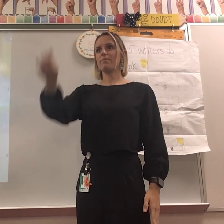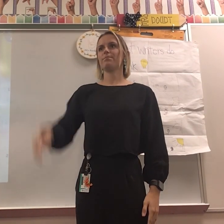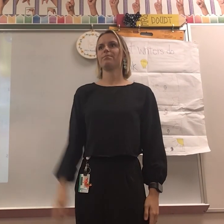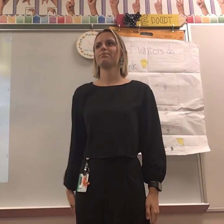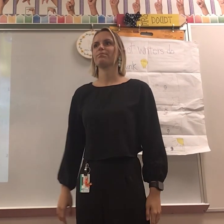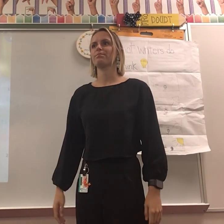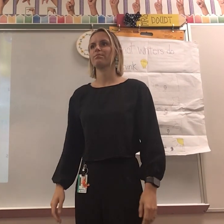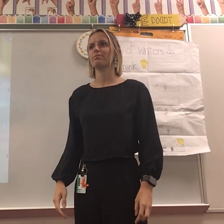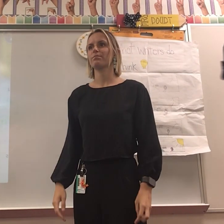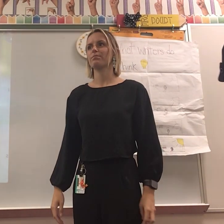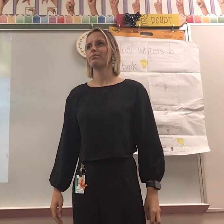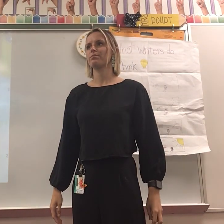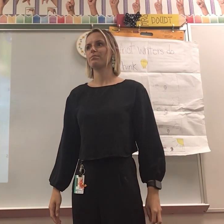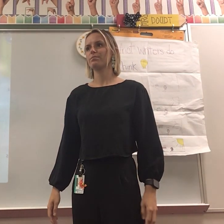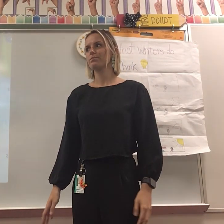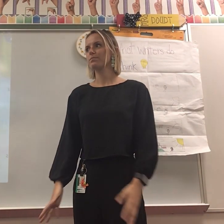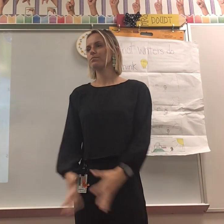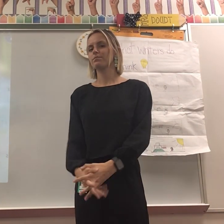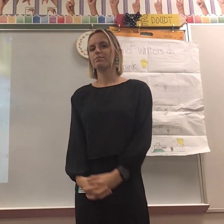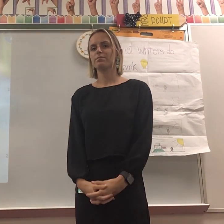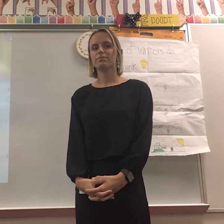there. I have to go